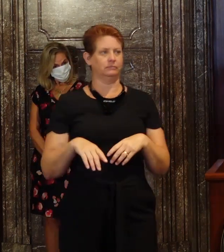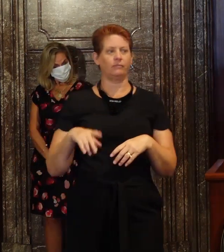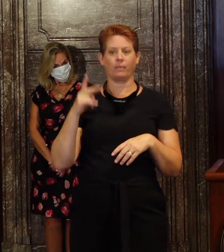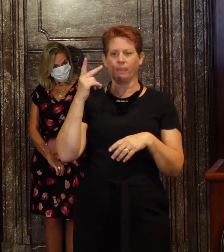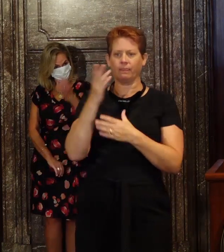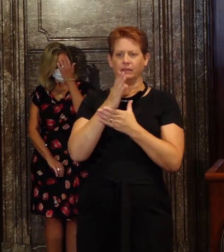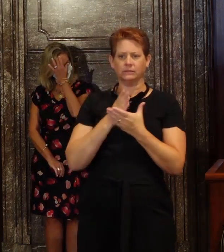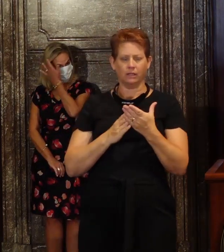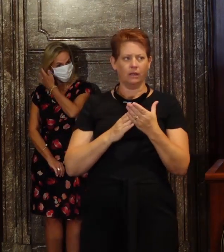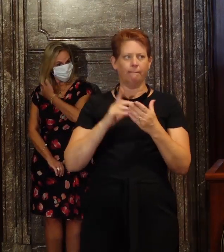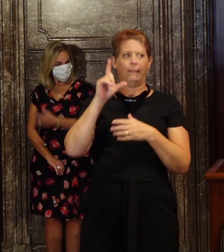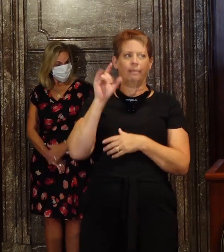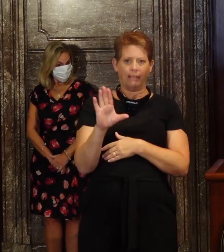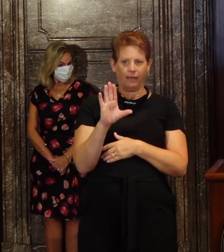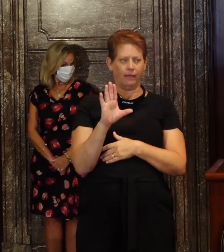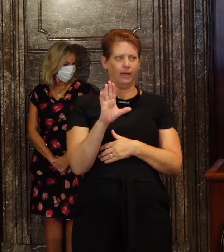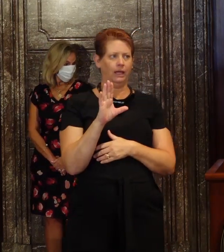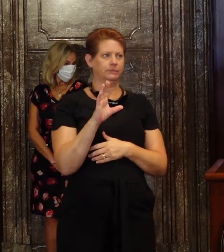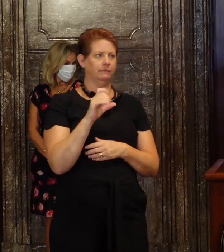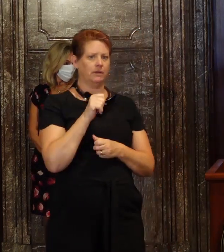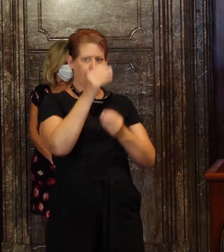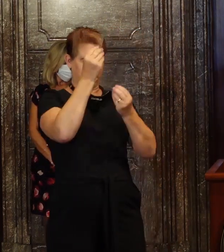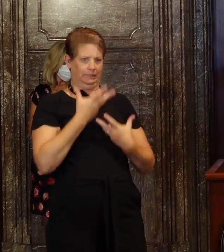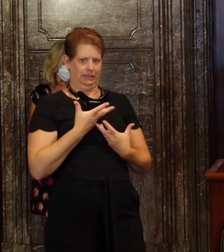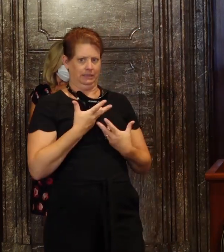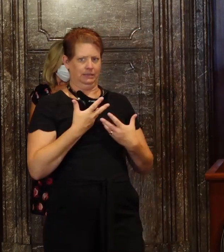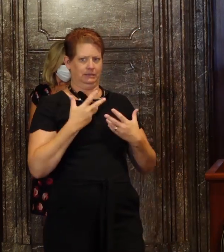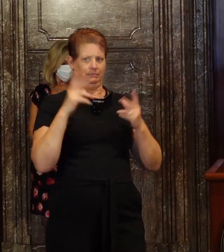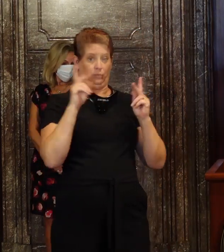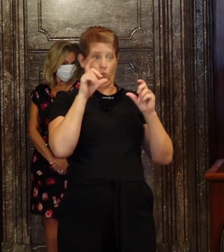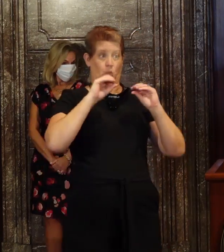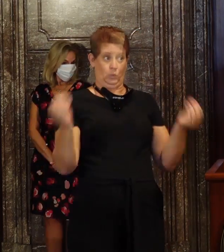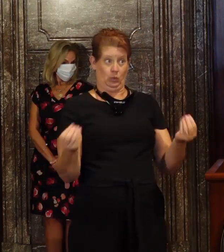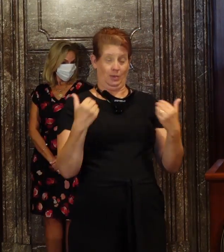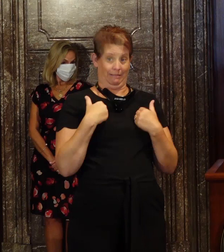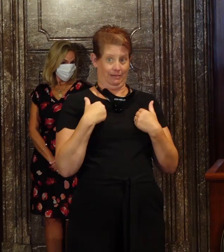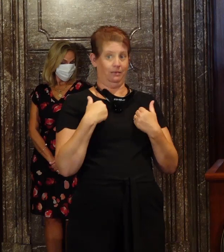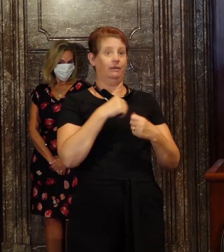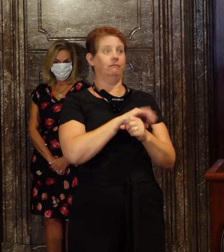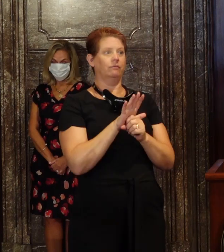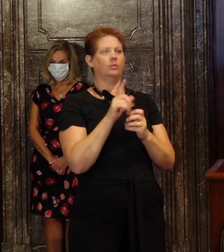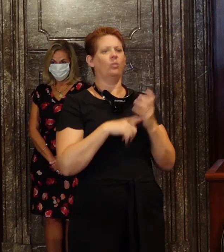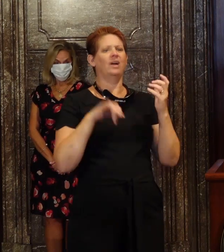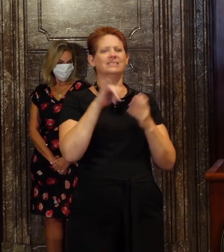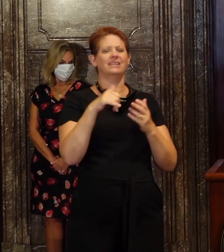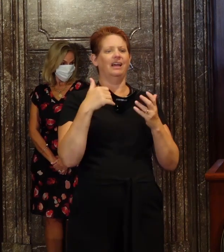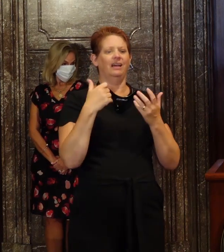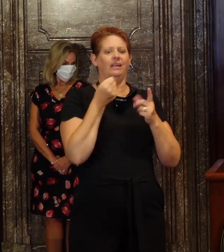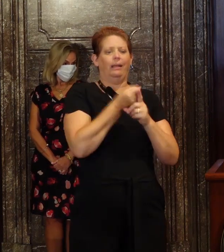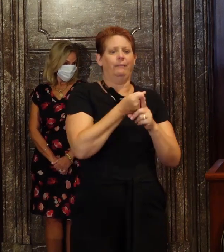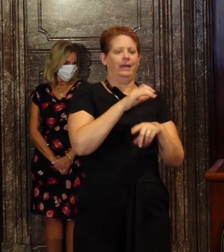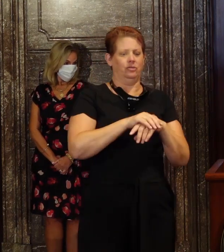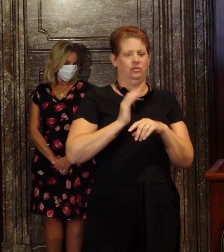some labs have not been turning in their negative test results. What kind of impact does that have on our overall positive case rate here in the state, and